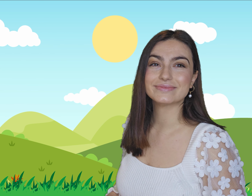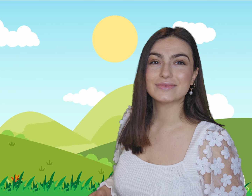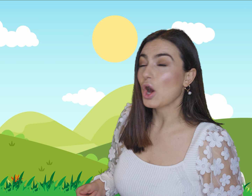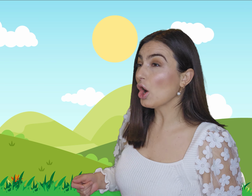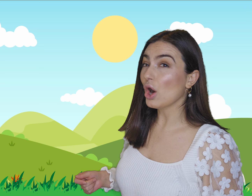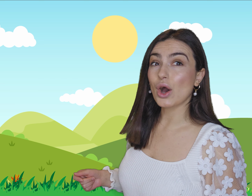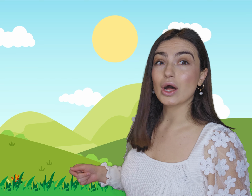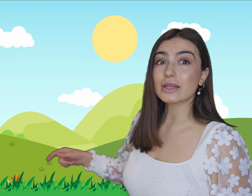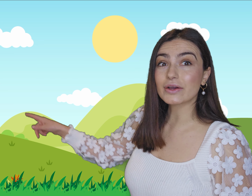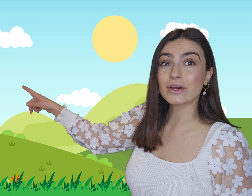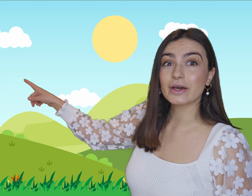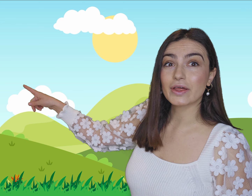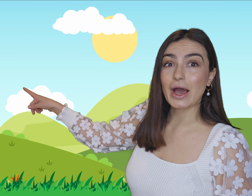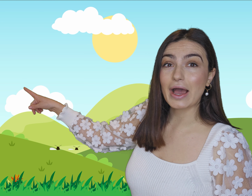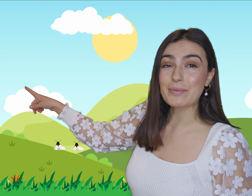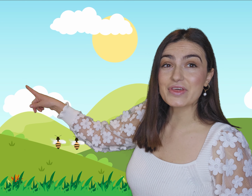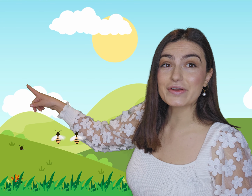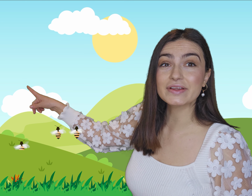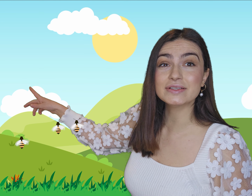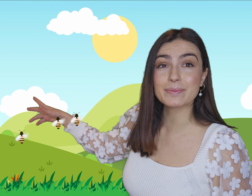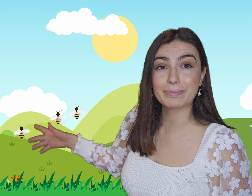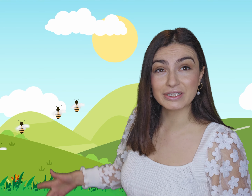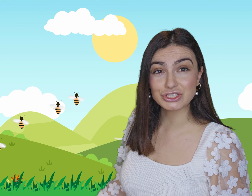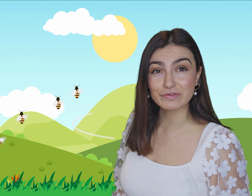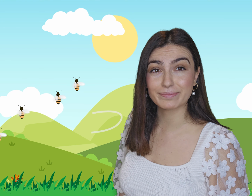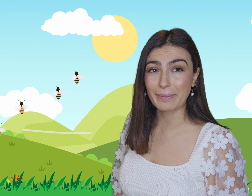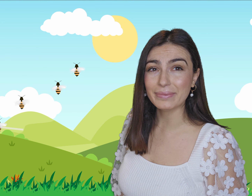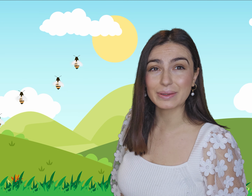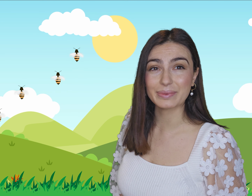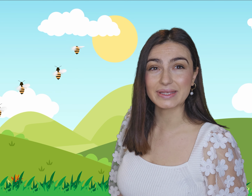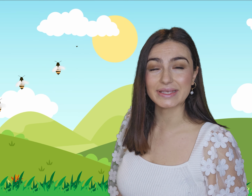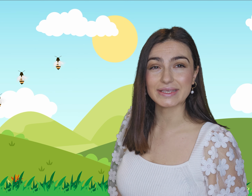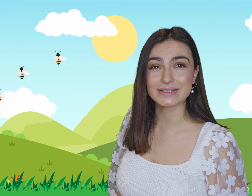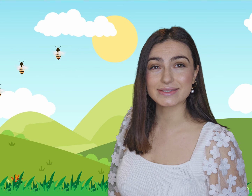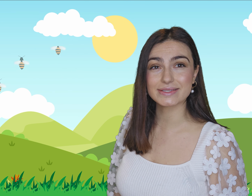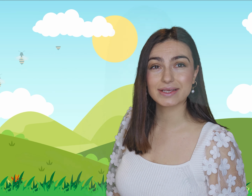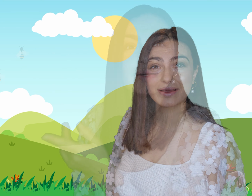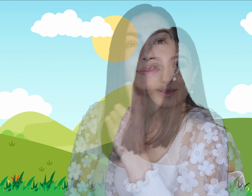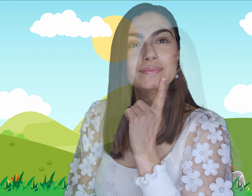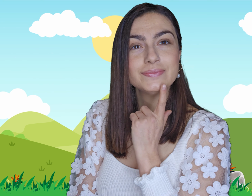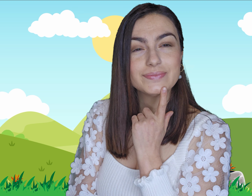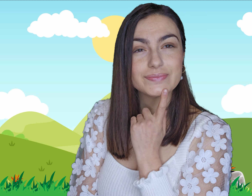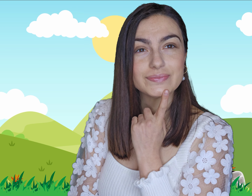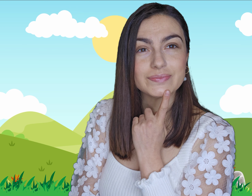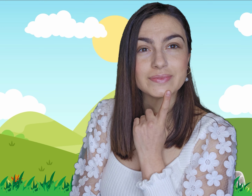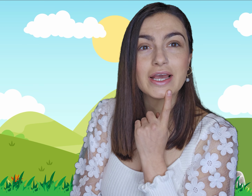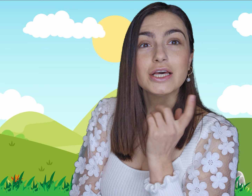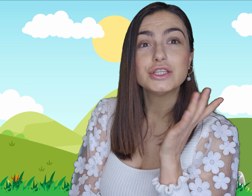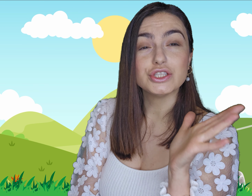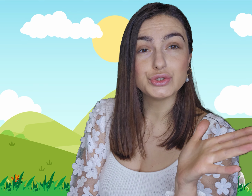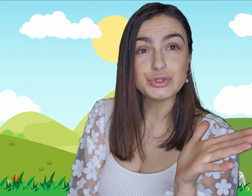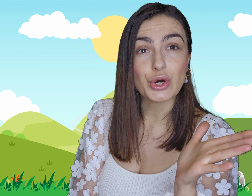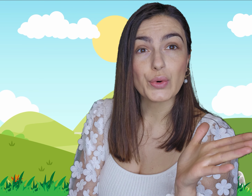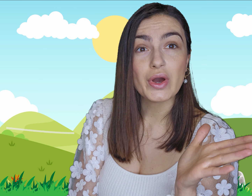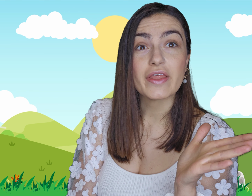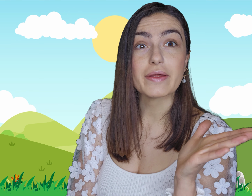oh look up there there's a bunch of bumblebees hmm did you know that